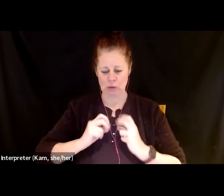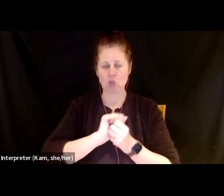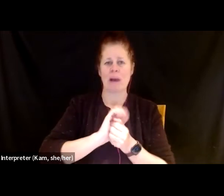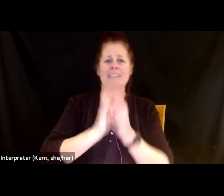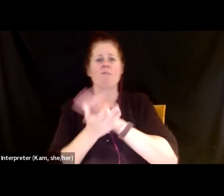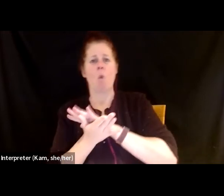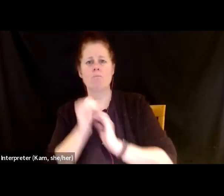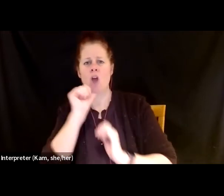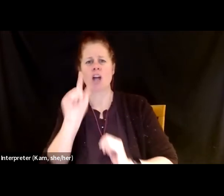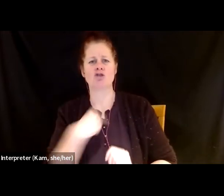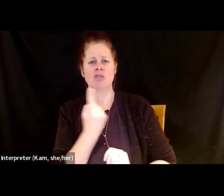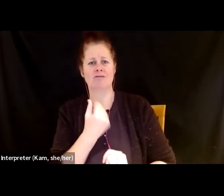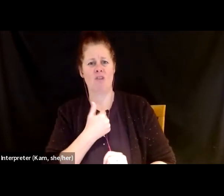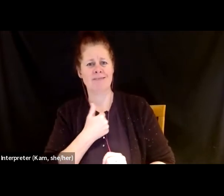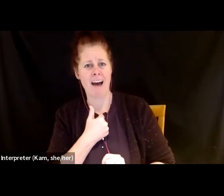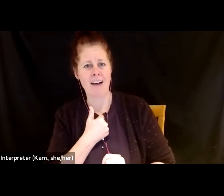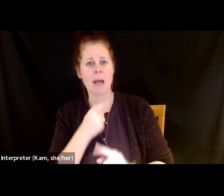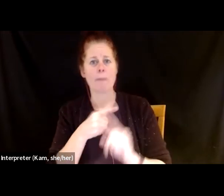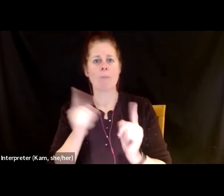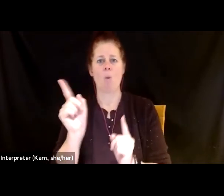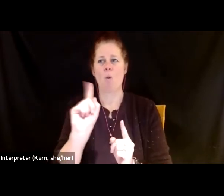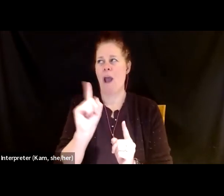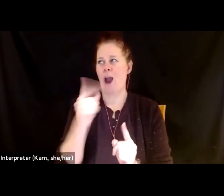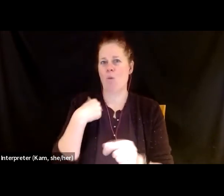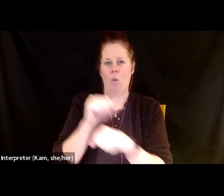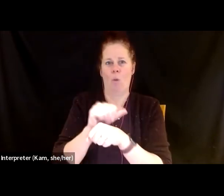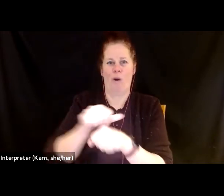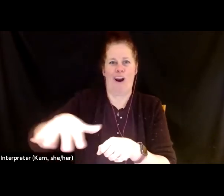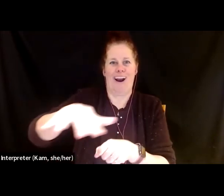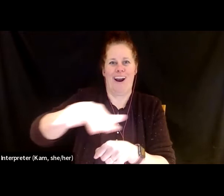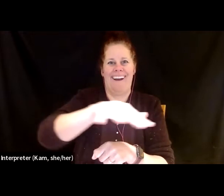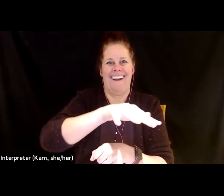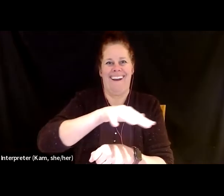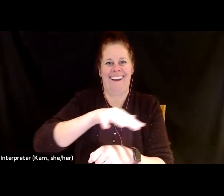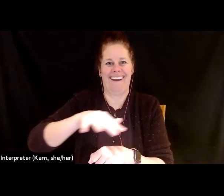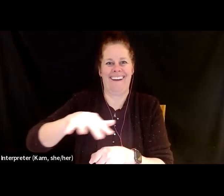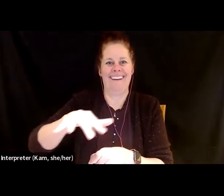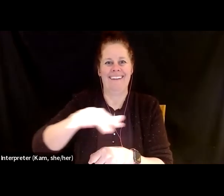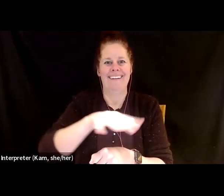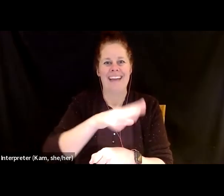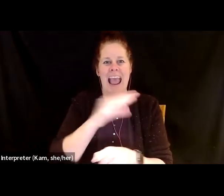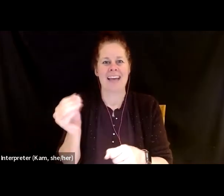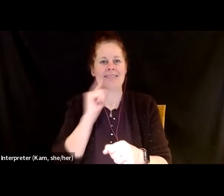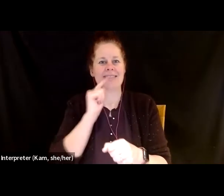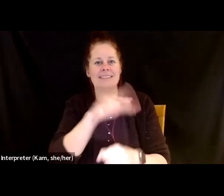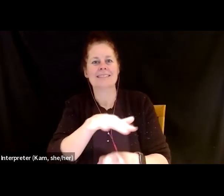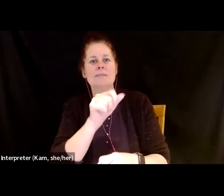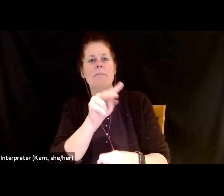that we're in and the people that we work with and how we think about all of